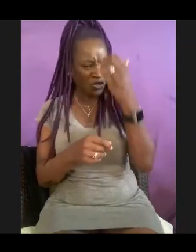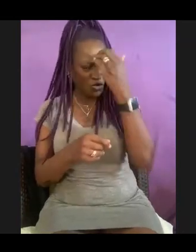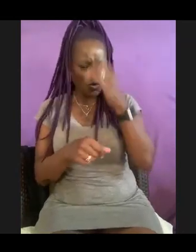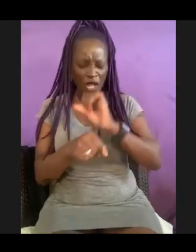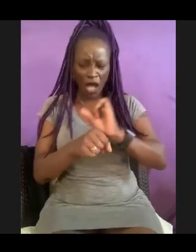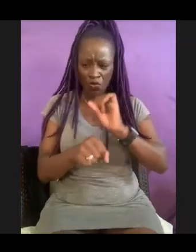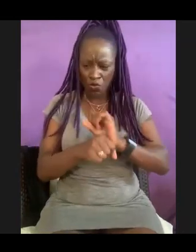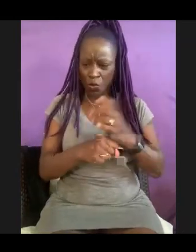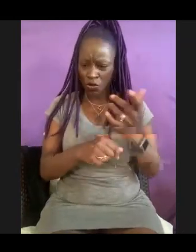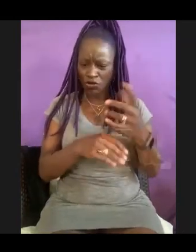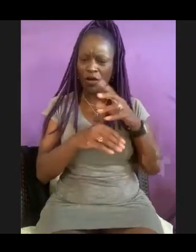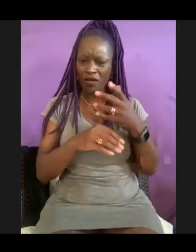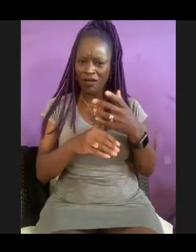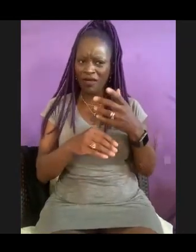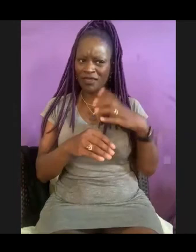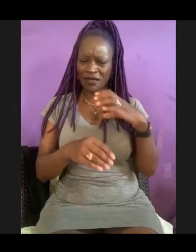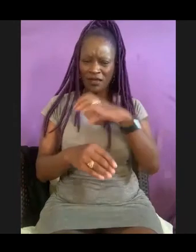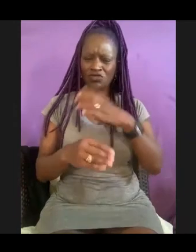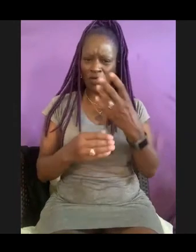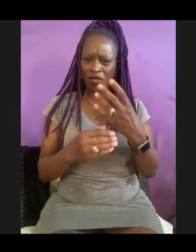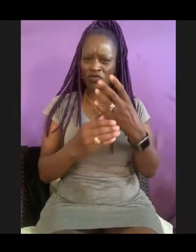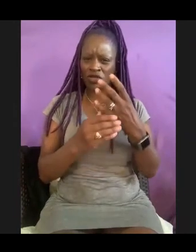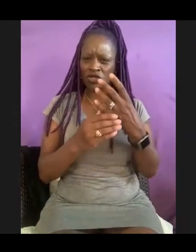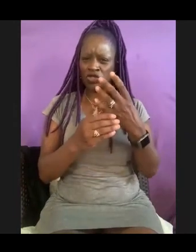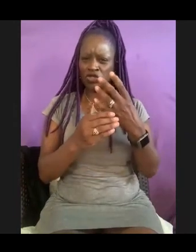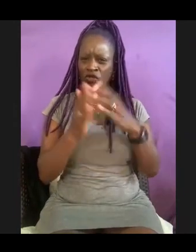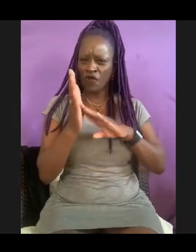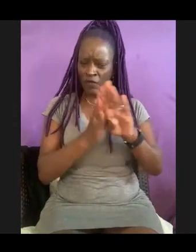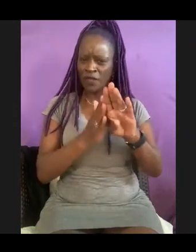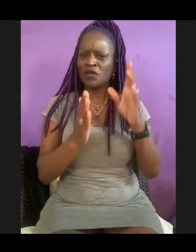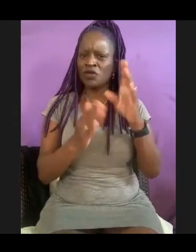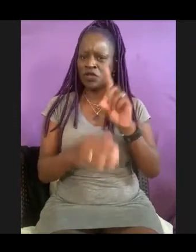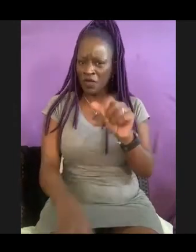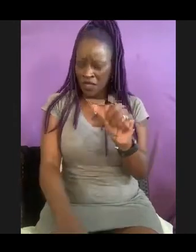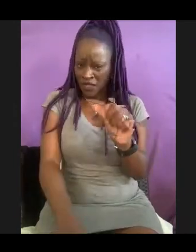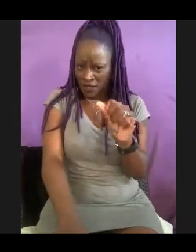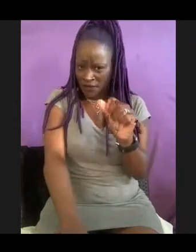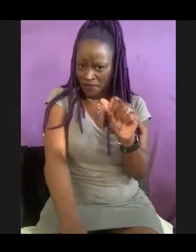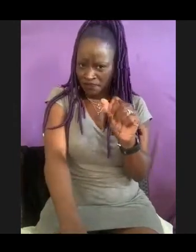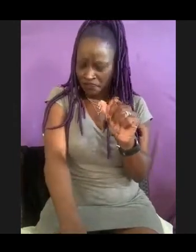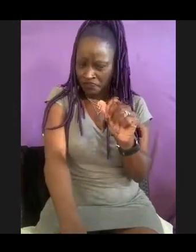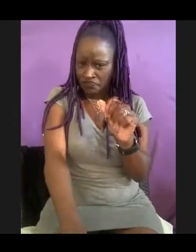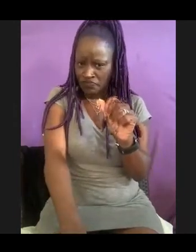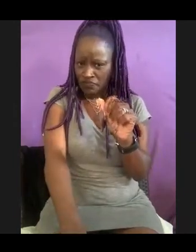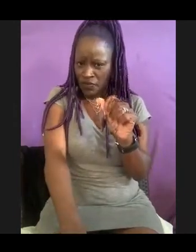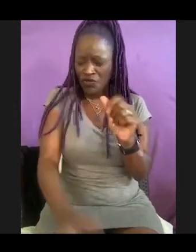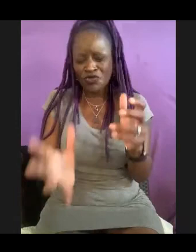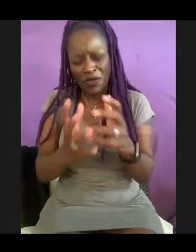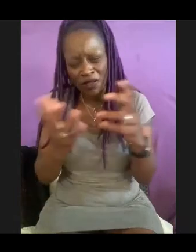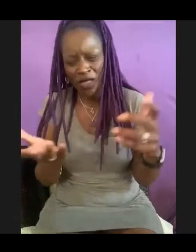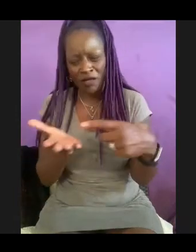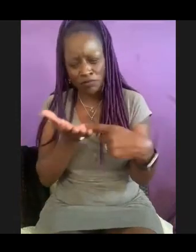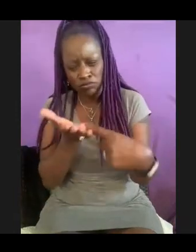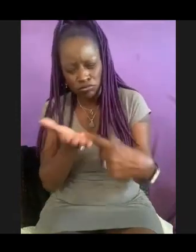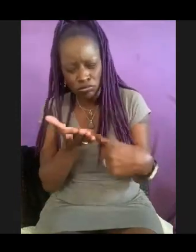Developmental Disability. There has always been much talk about young men with